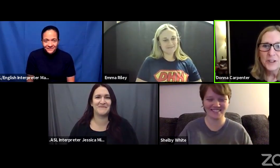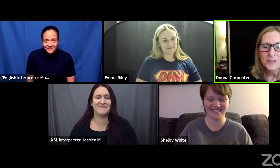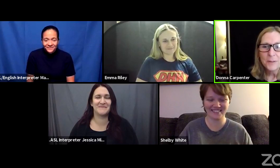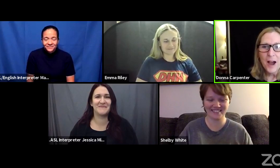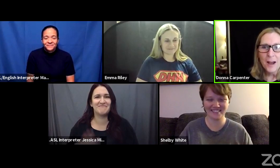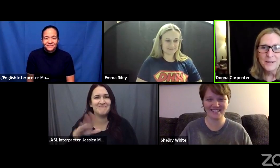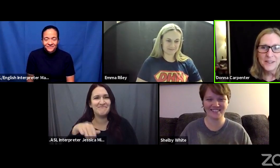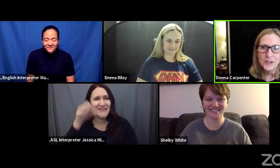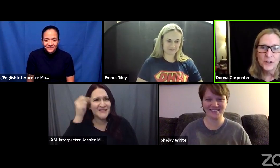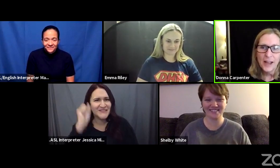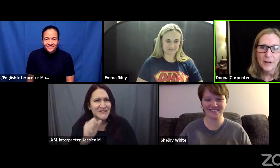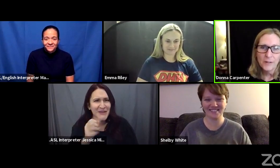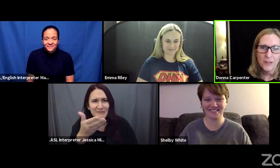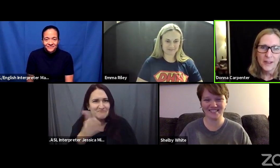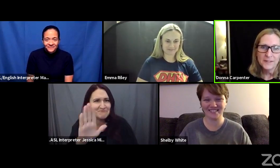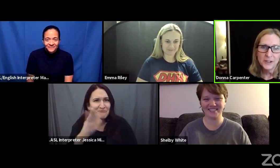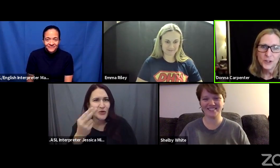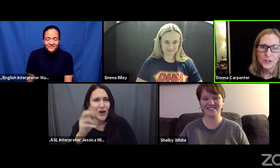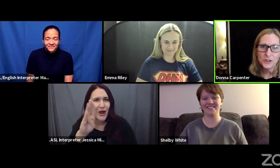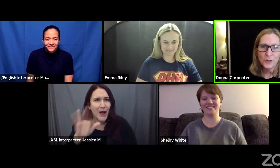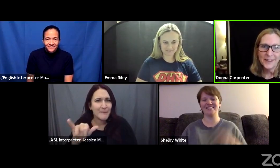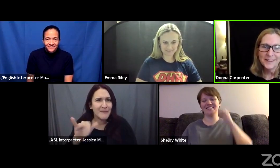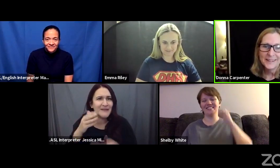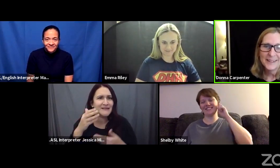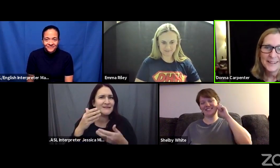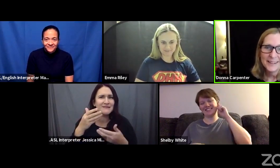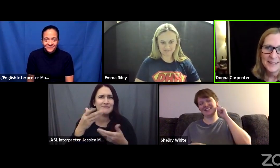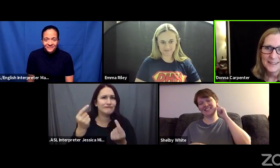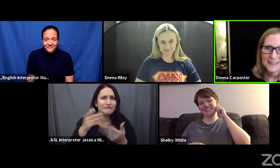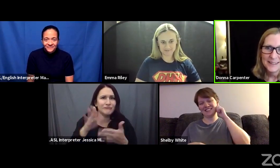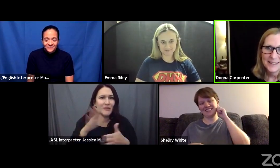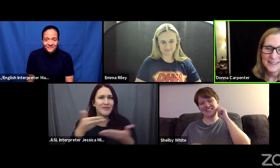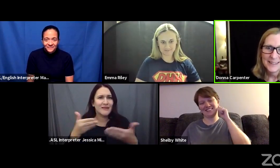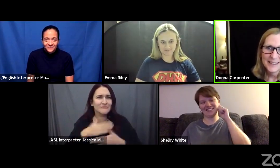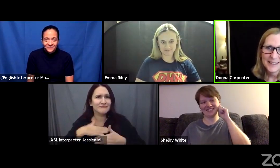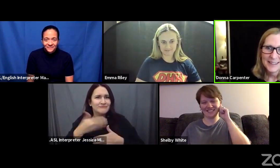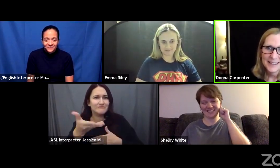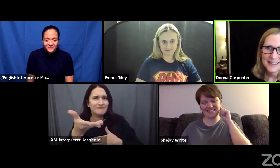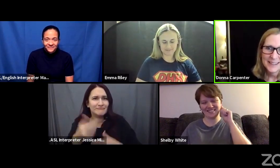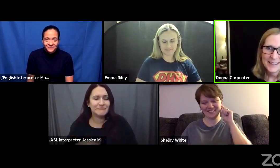Shelby, how about you? Some hobbies that you like or things that you enjoy?